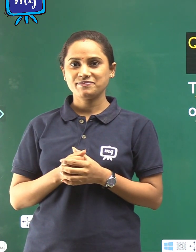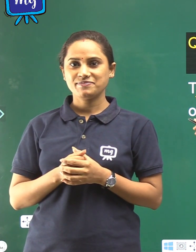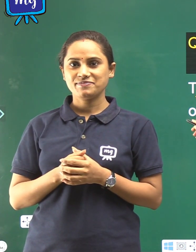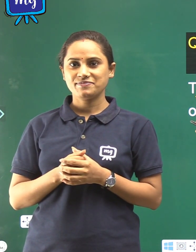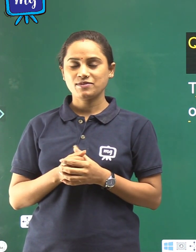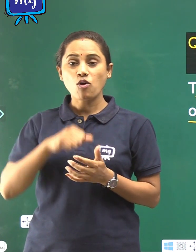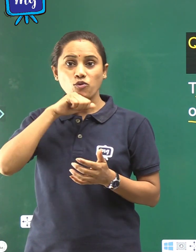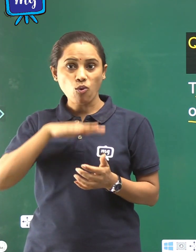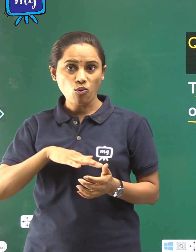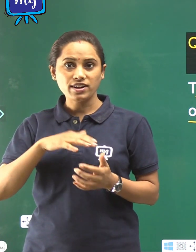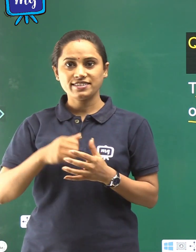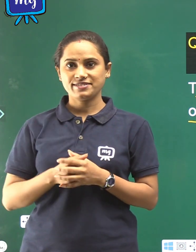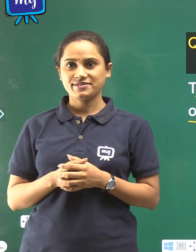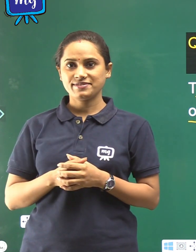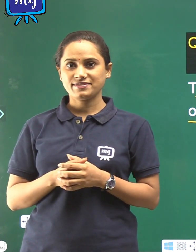of old